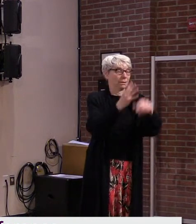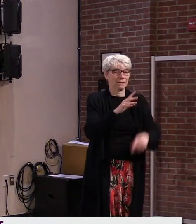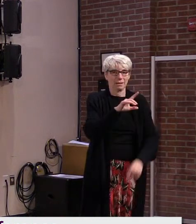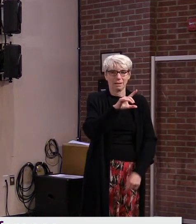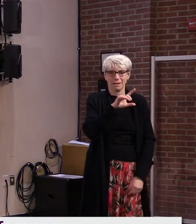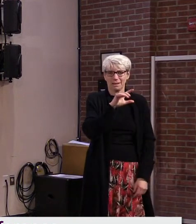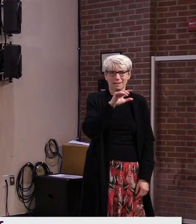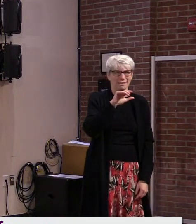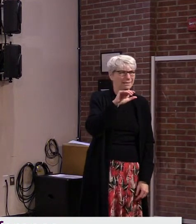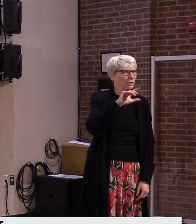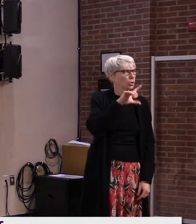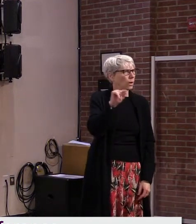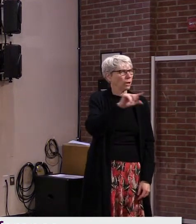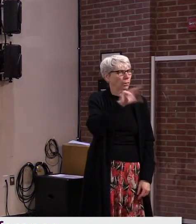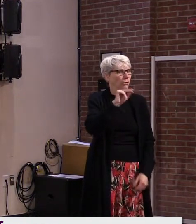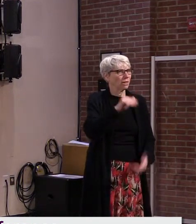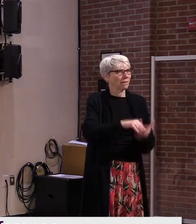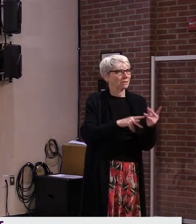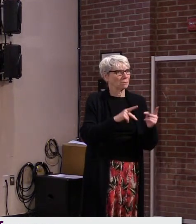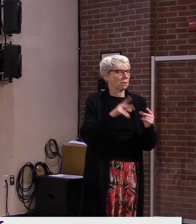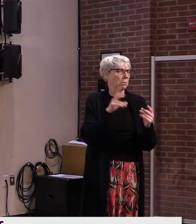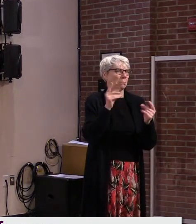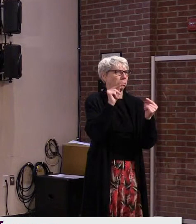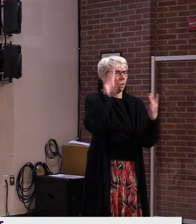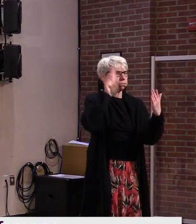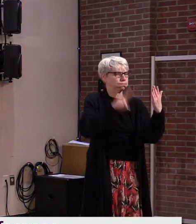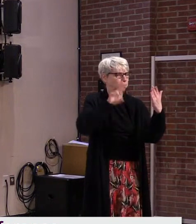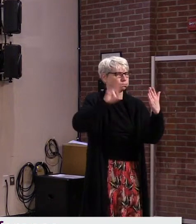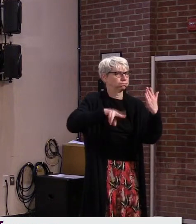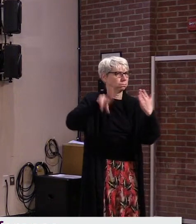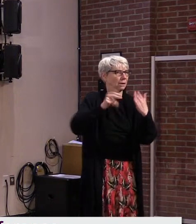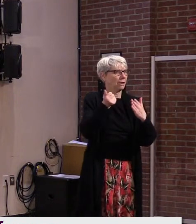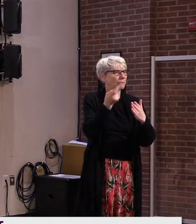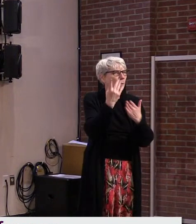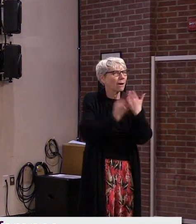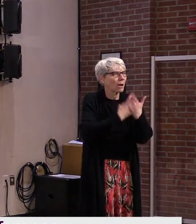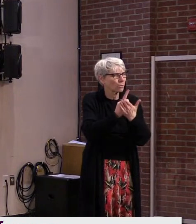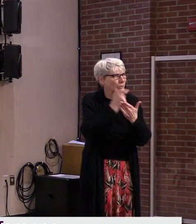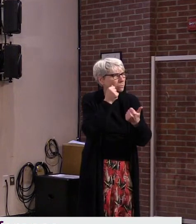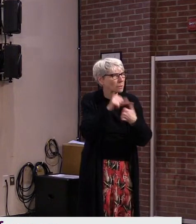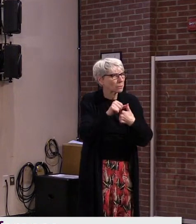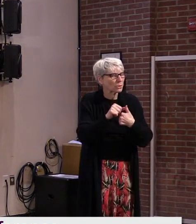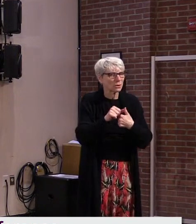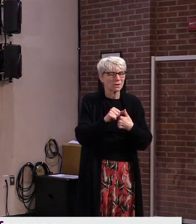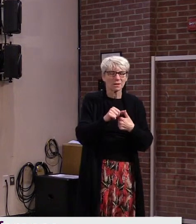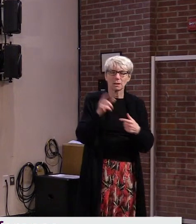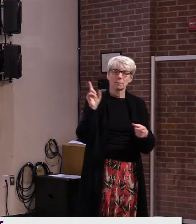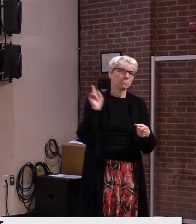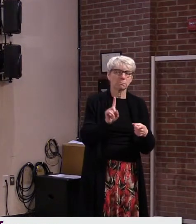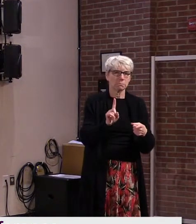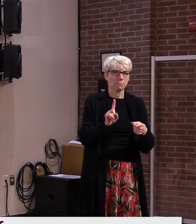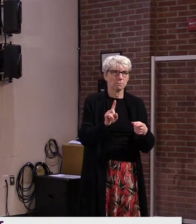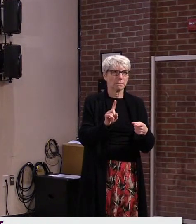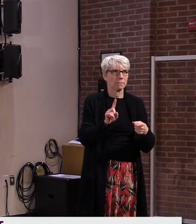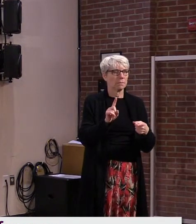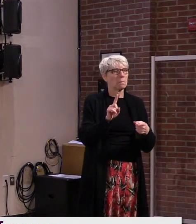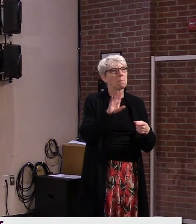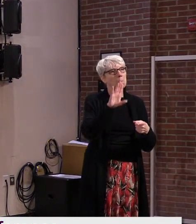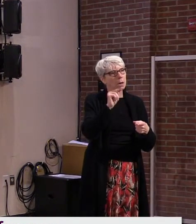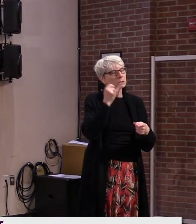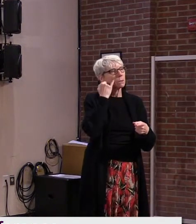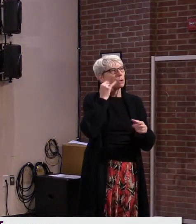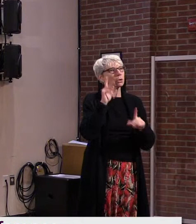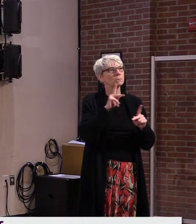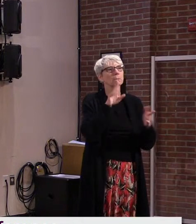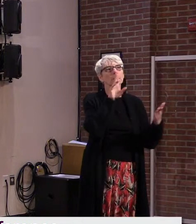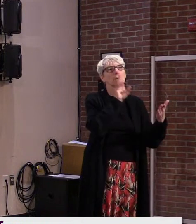hours. But I'm wondering, I'm assuming that number does not include people who have registered with pharmacies. Is